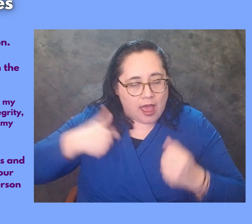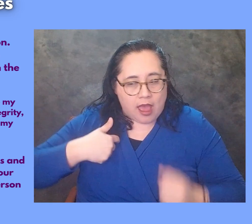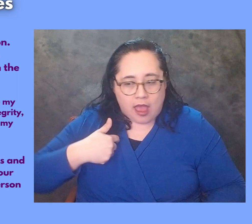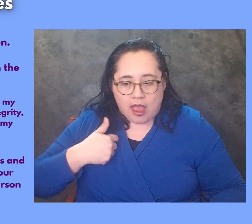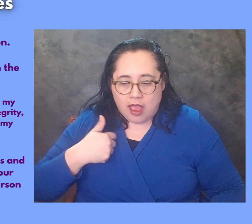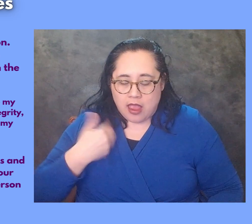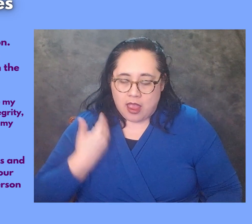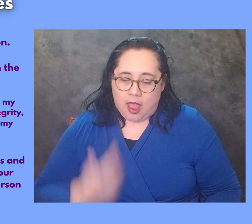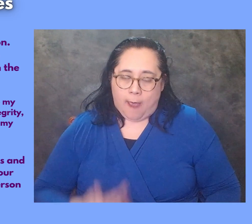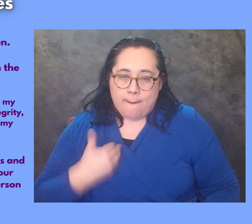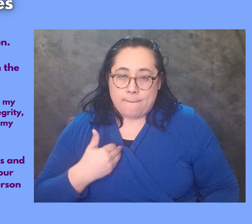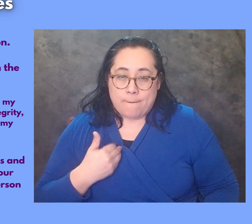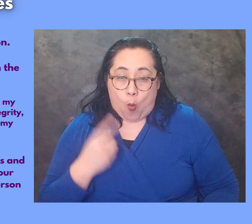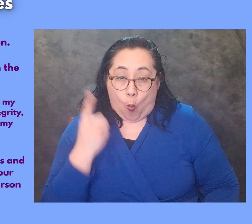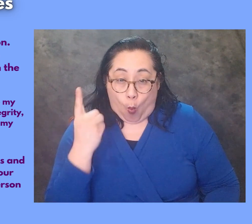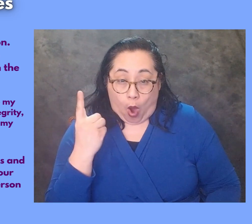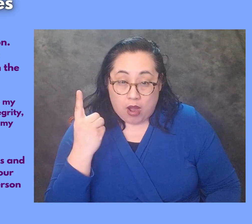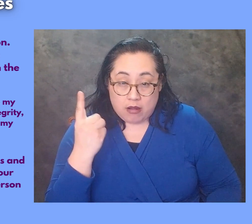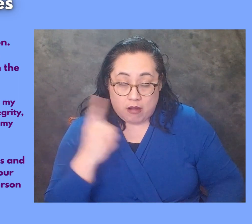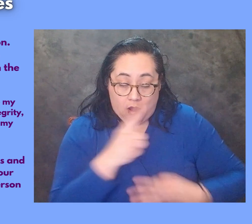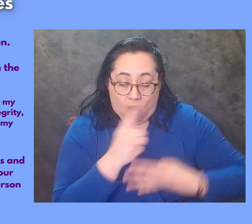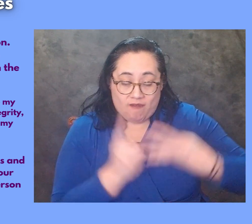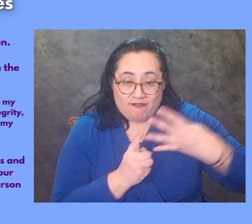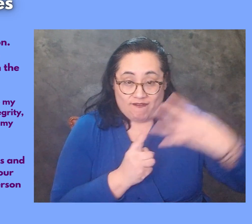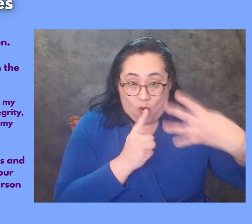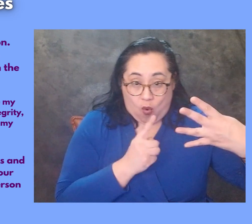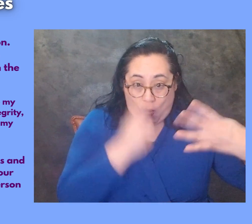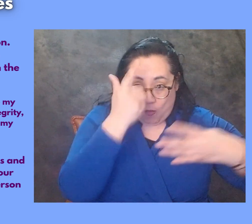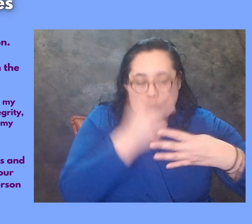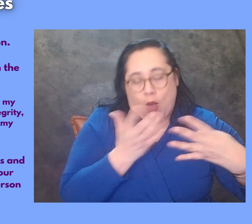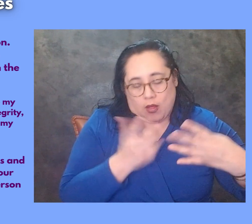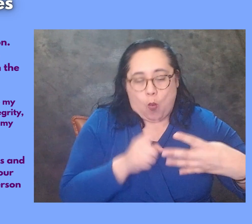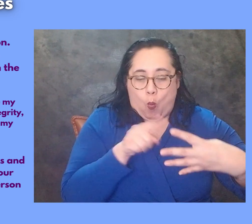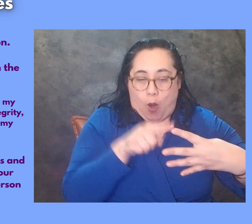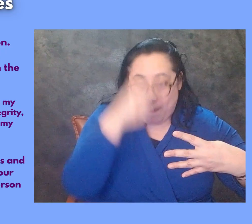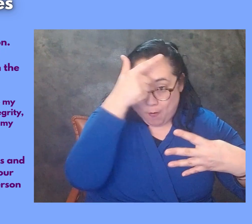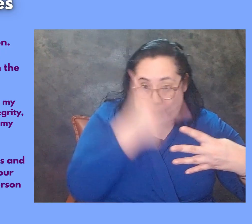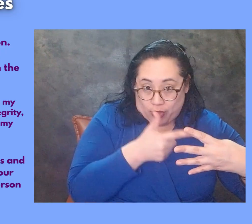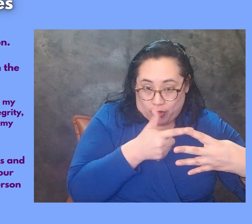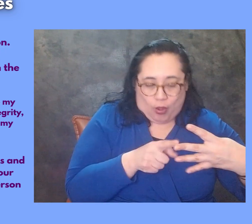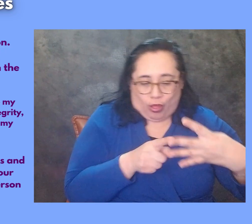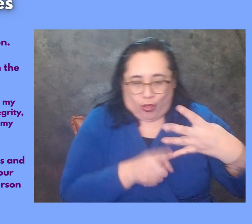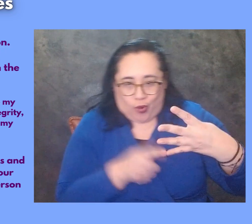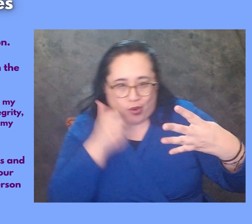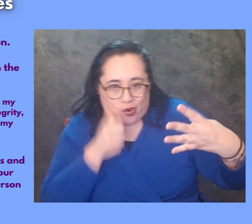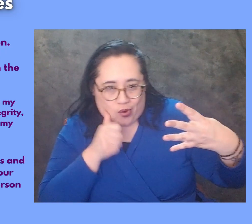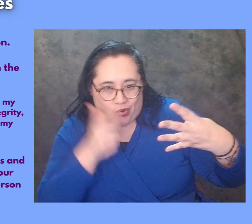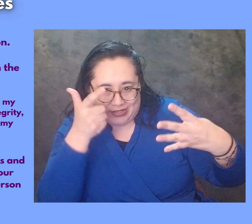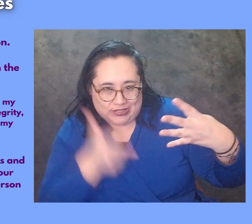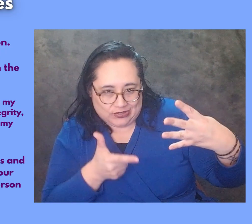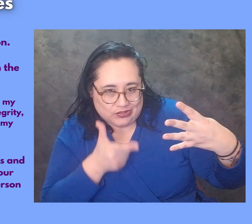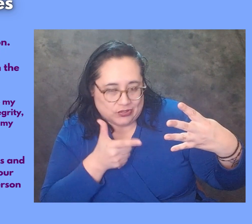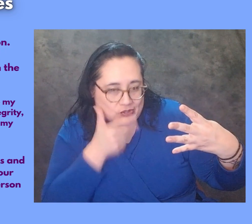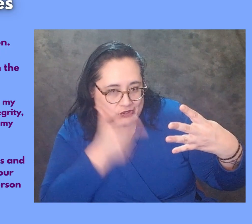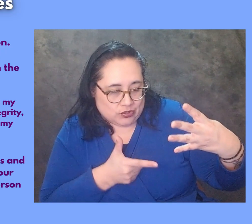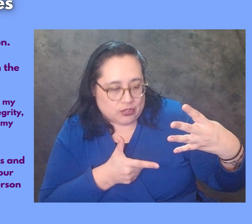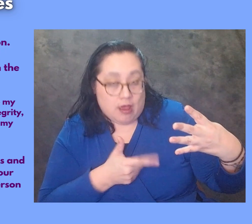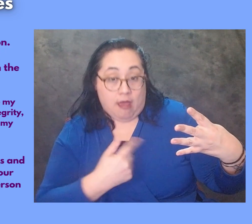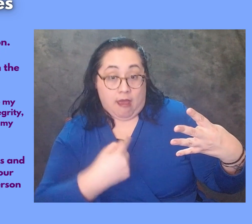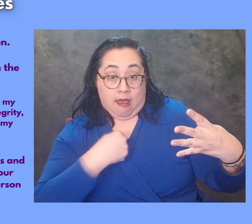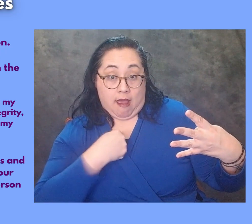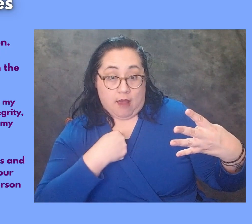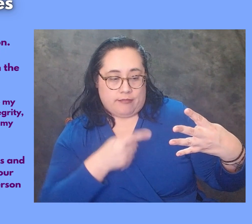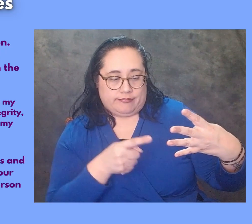raised. I am one of four siblings. I have one brother, then two